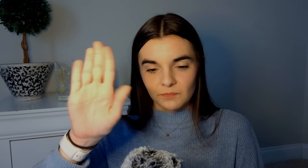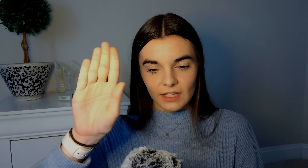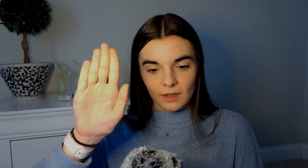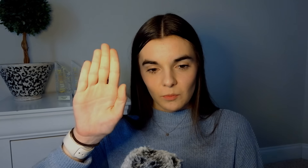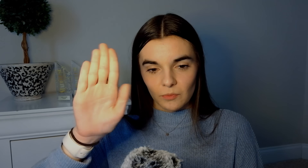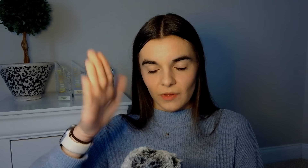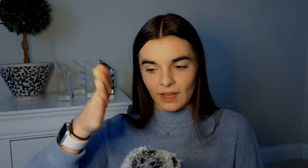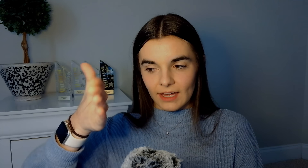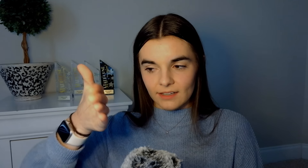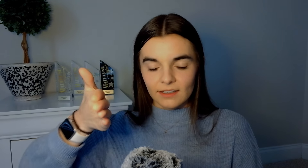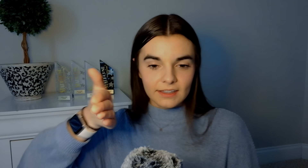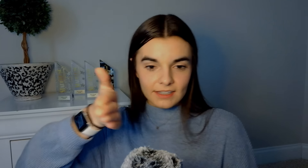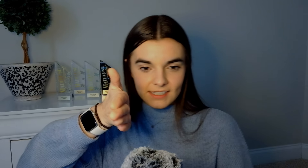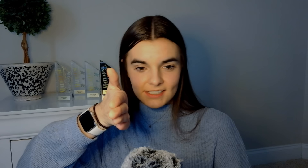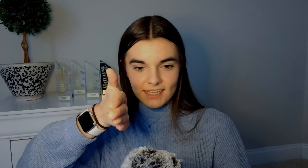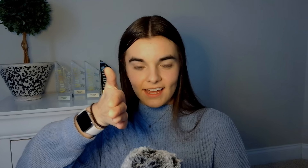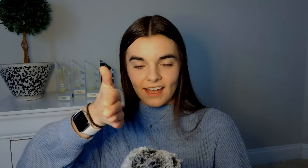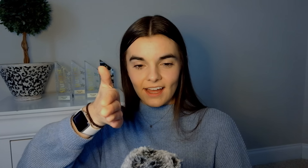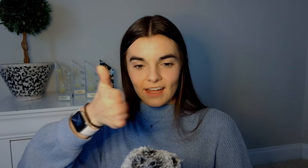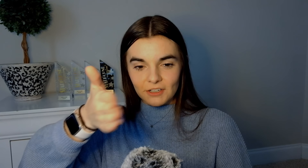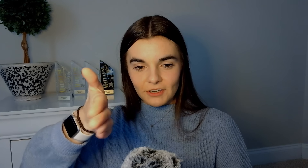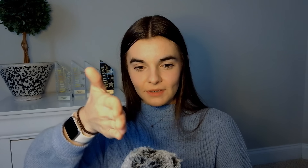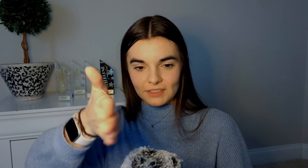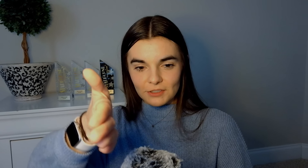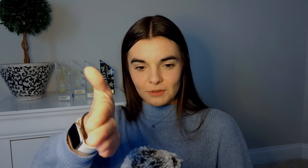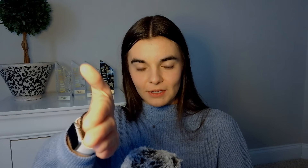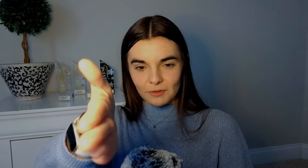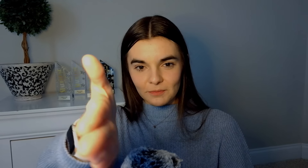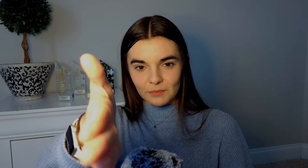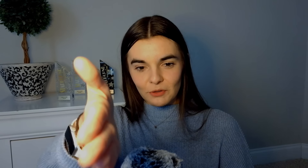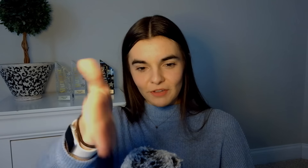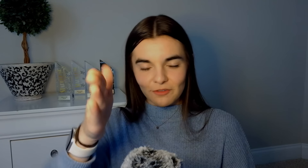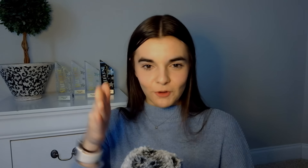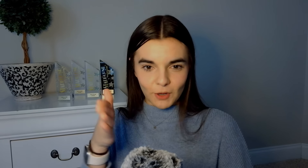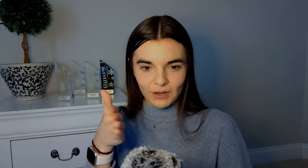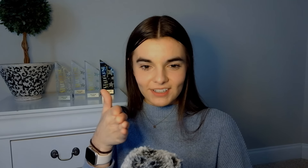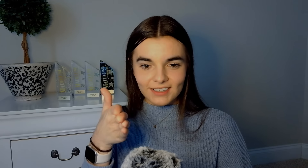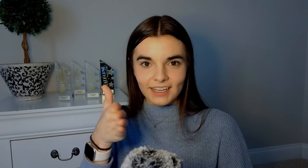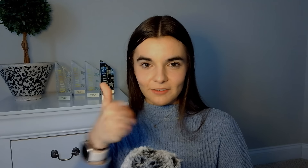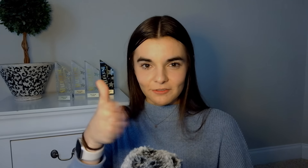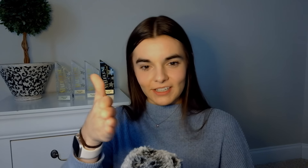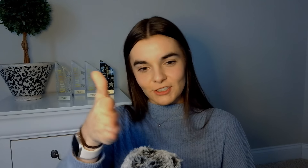like a hand like this, and you're going to move it forward like a fish.